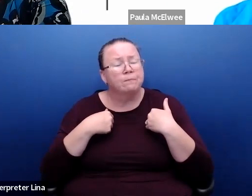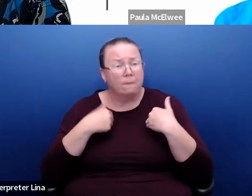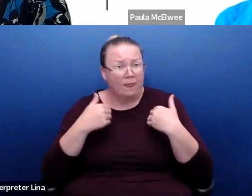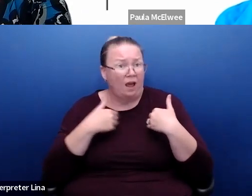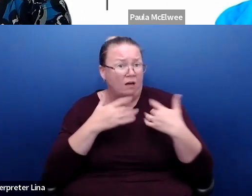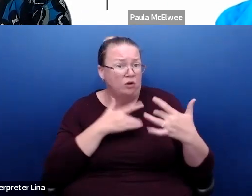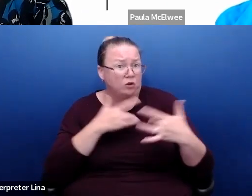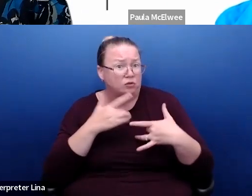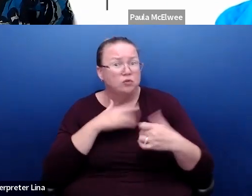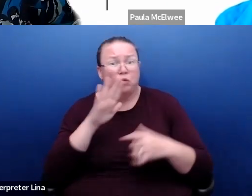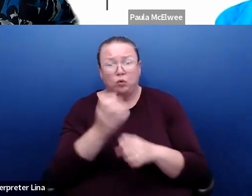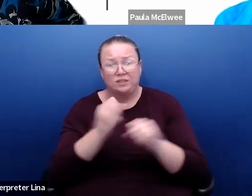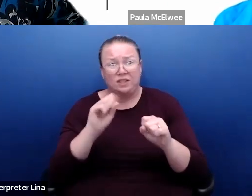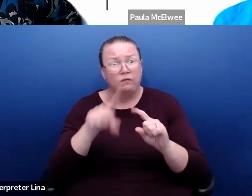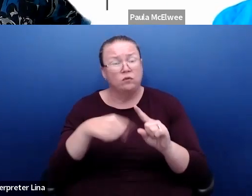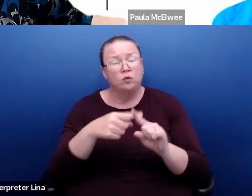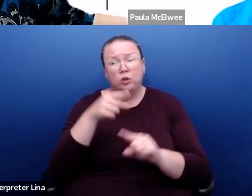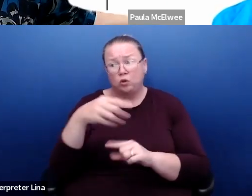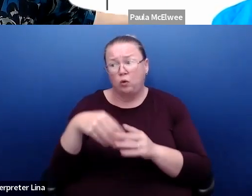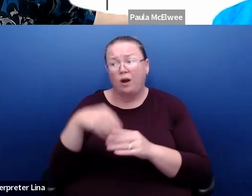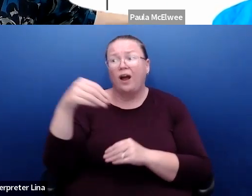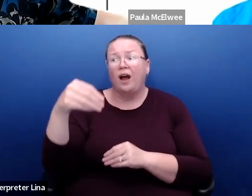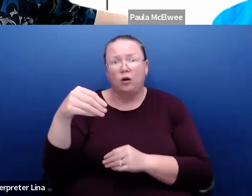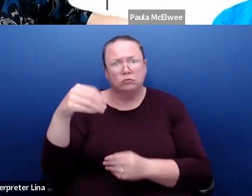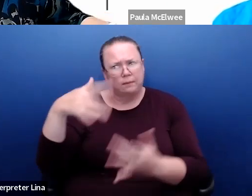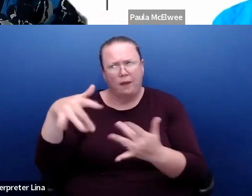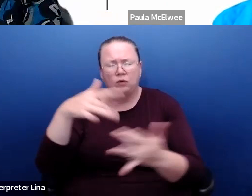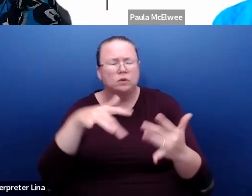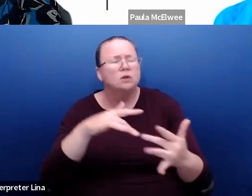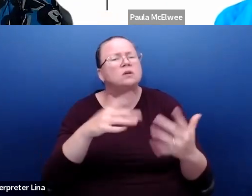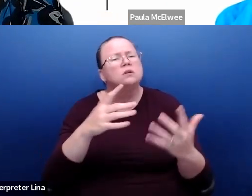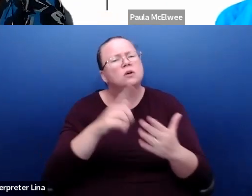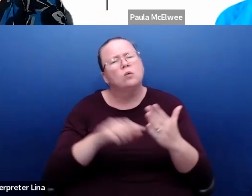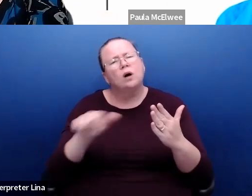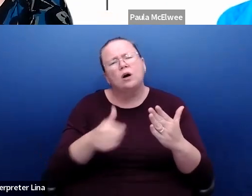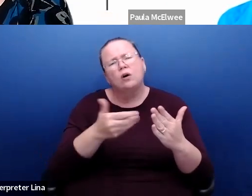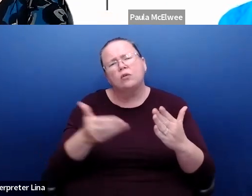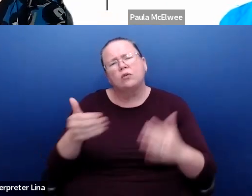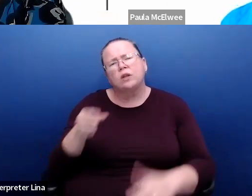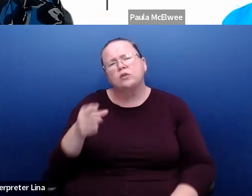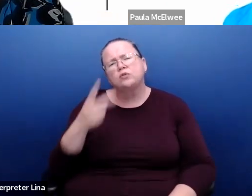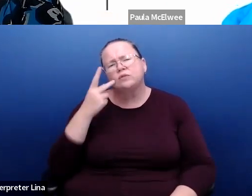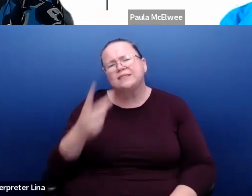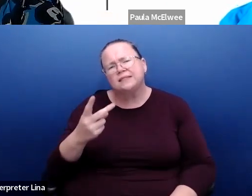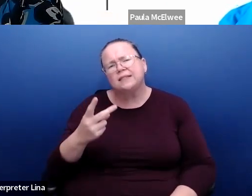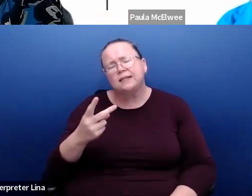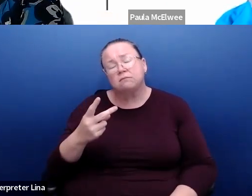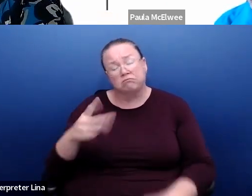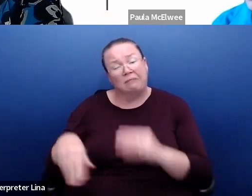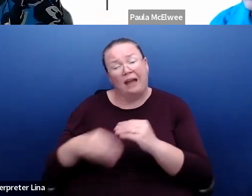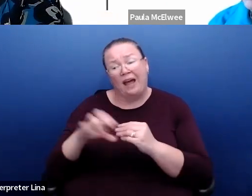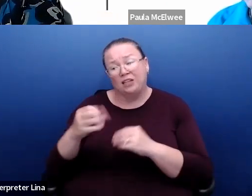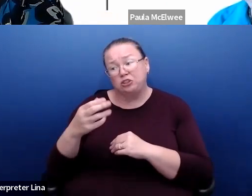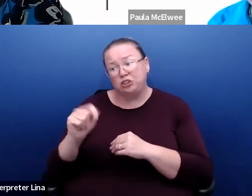concerns about your safety when you're out and about. So what other things have you seen? Drop it in the chat or